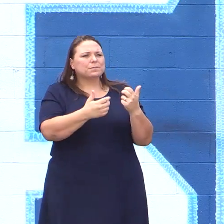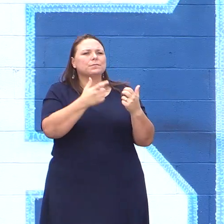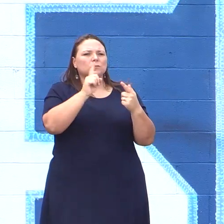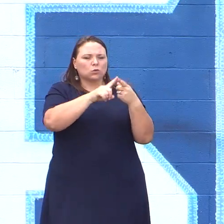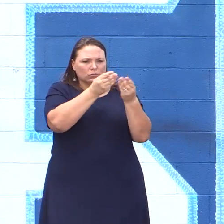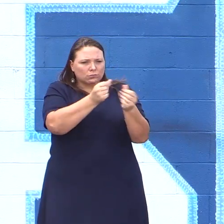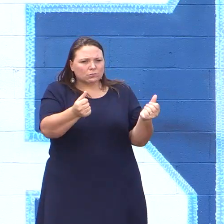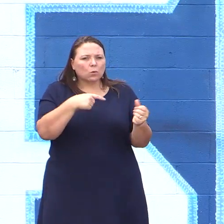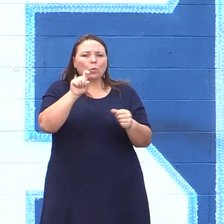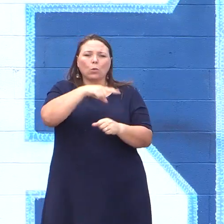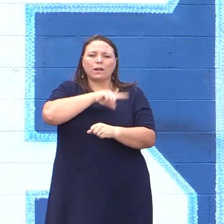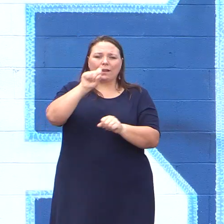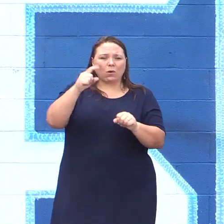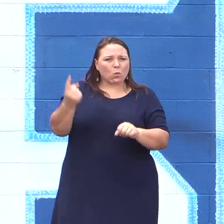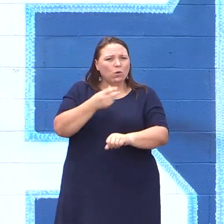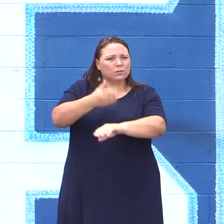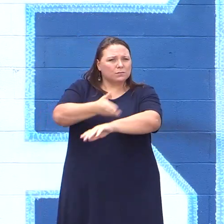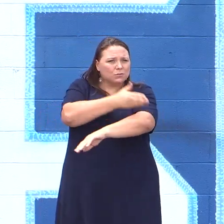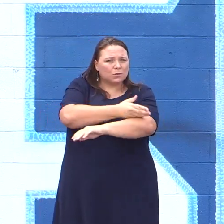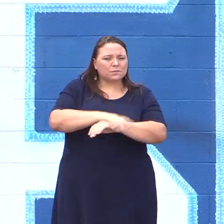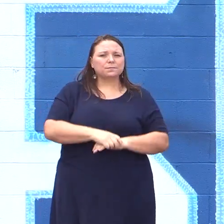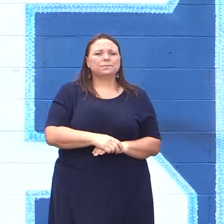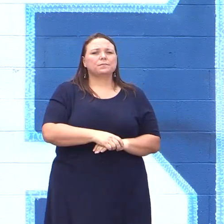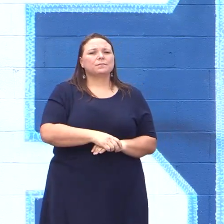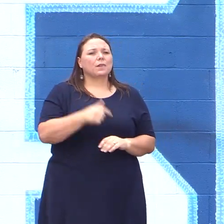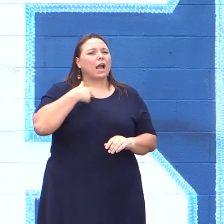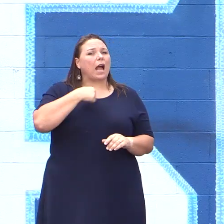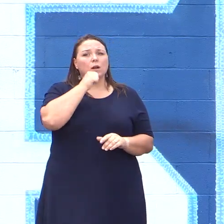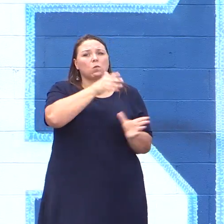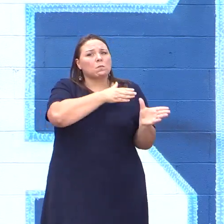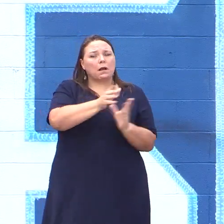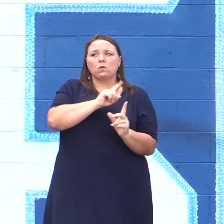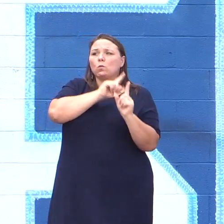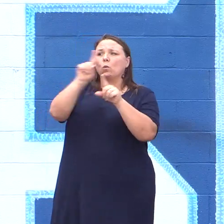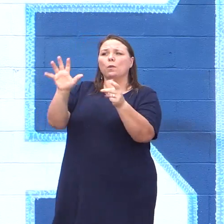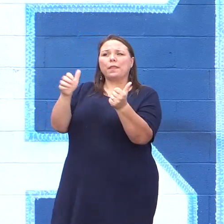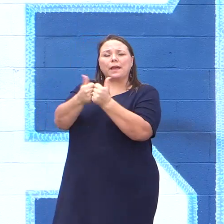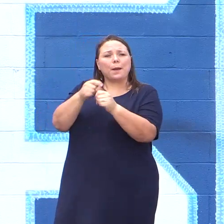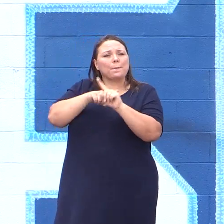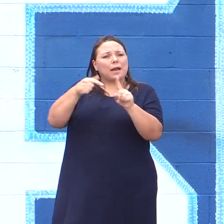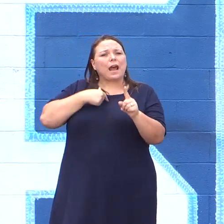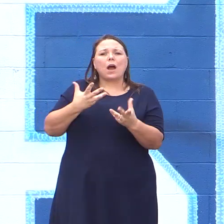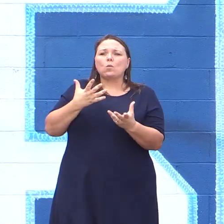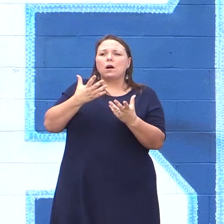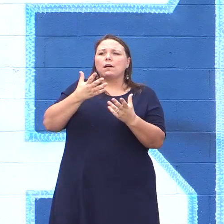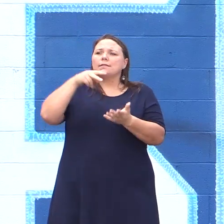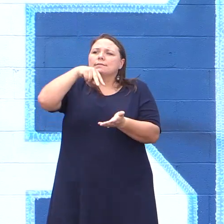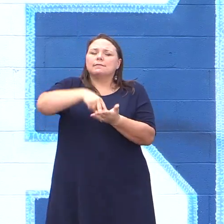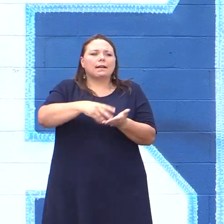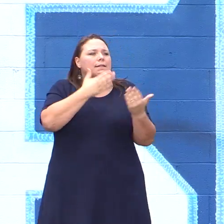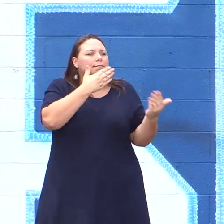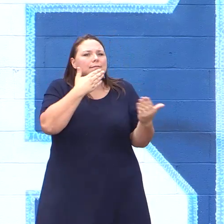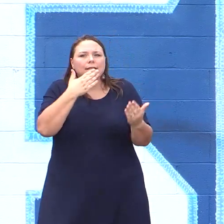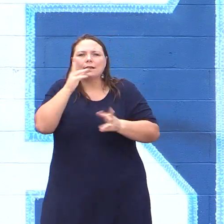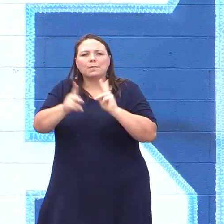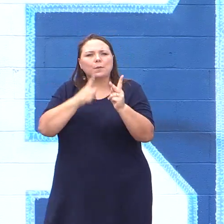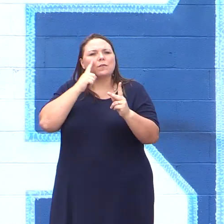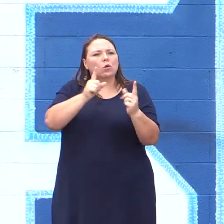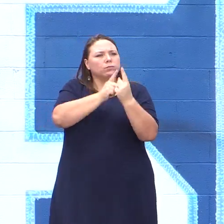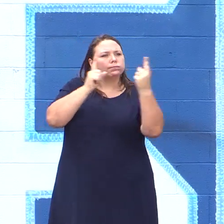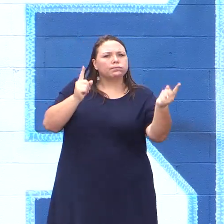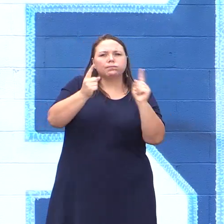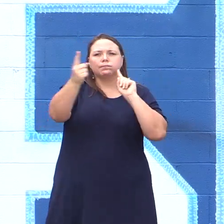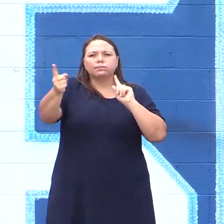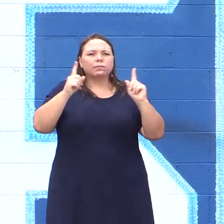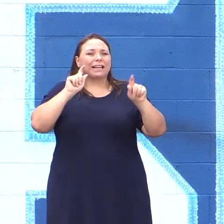can always do better. I plan not to go to the game, but I want to be in the parking lot and thank people for socially distancing and handing